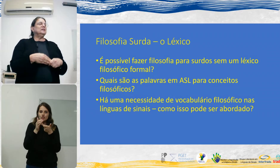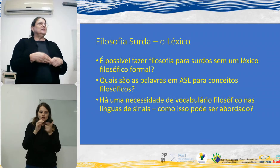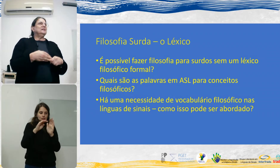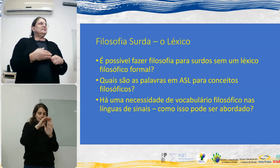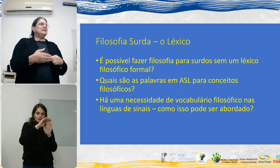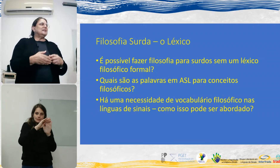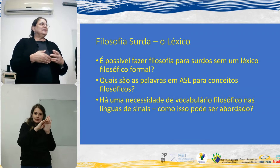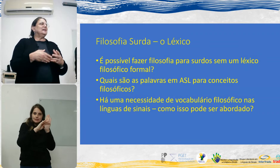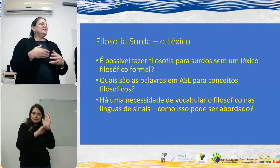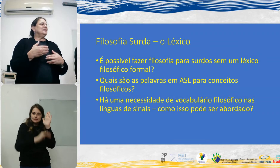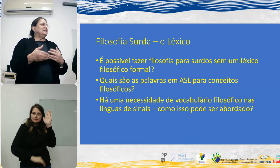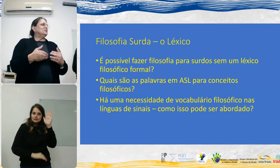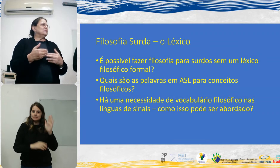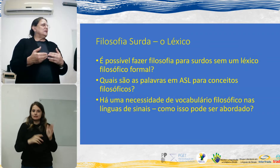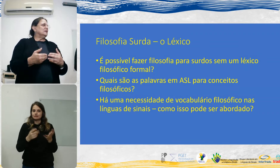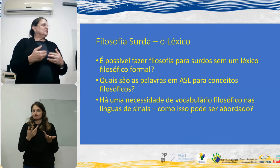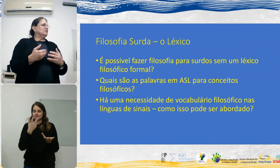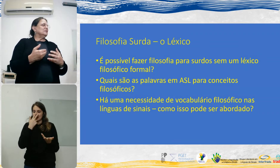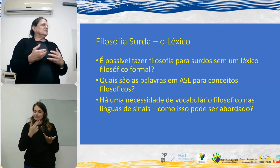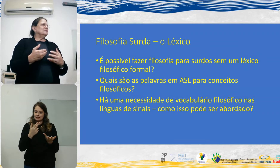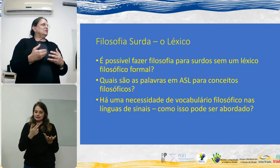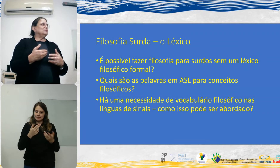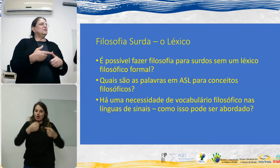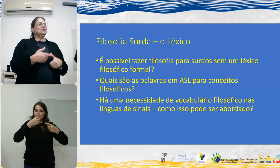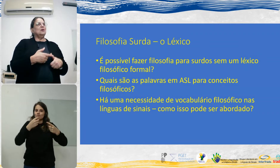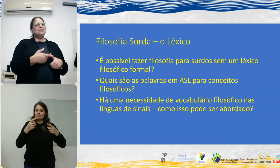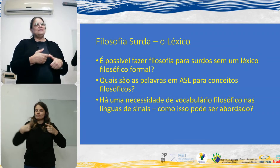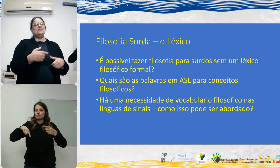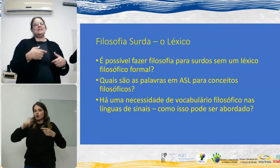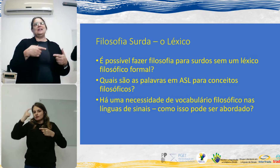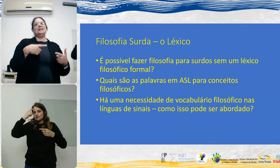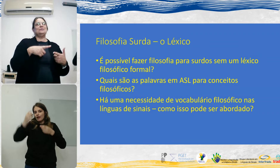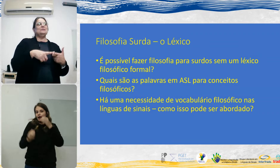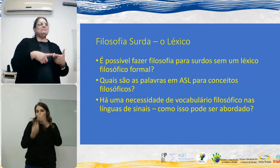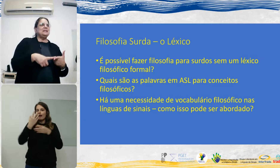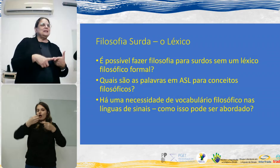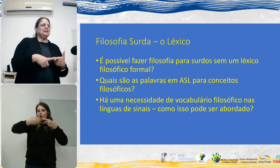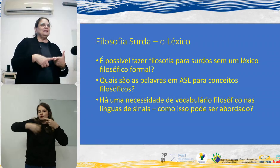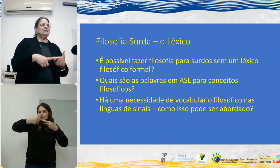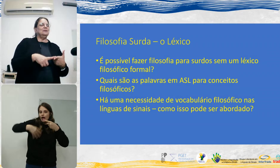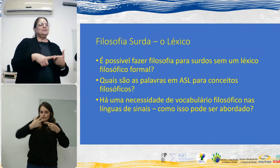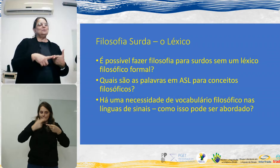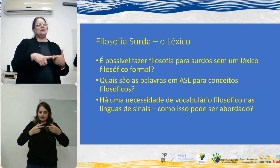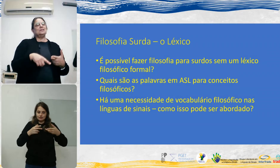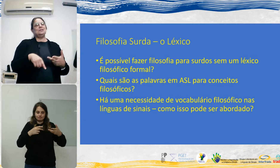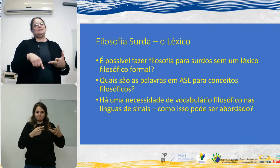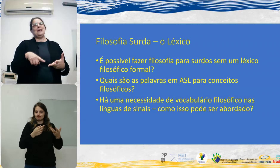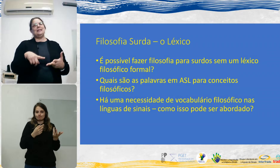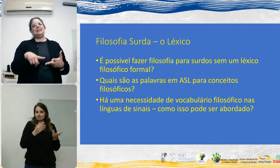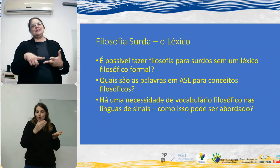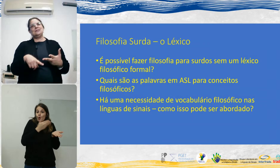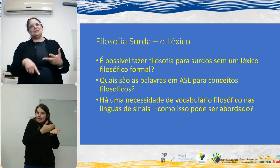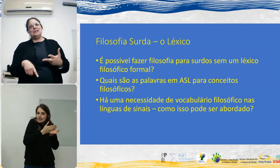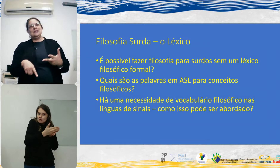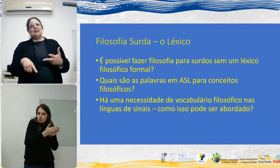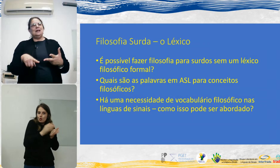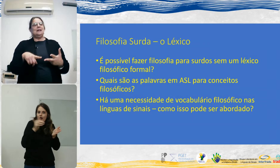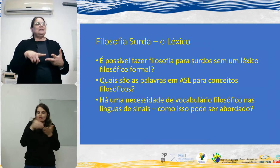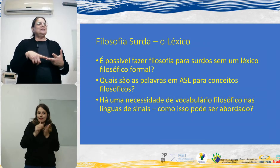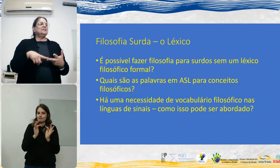you're taking like the introduction to philosophy class, or the beginning introduction to ethics,